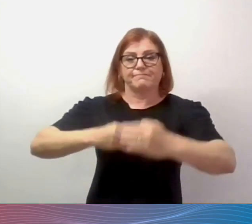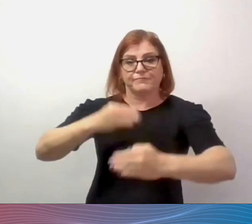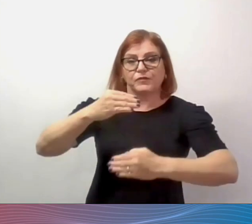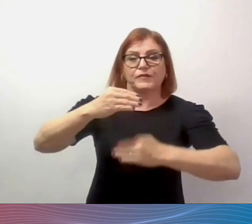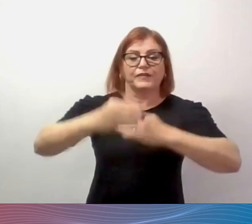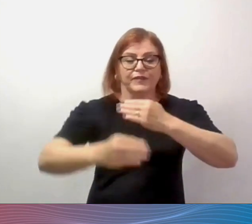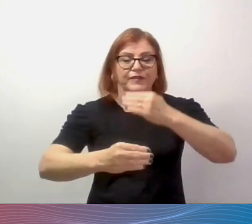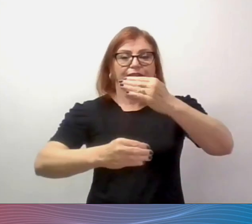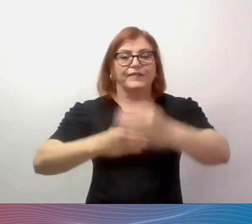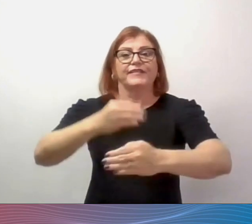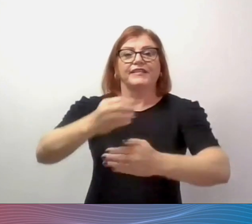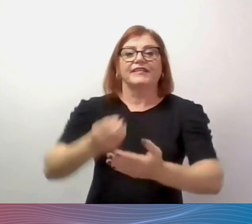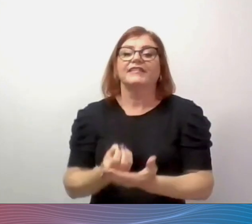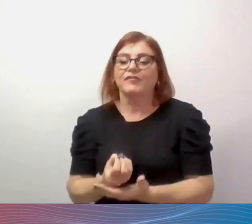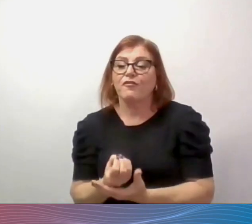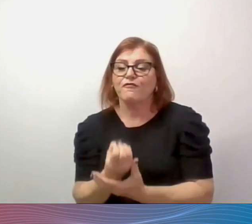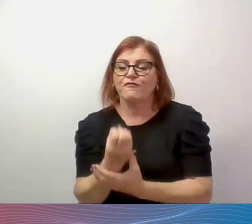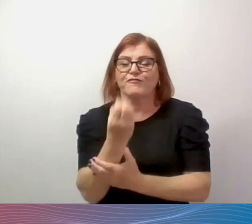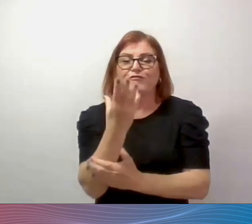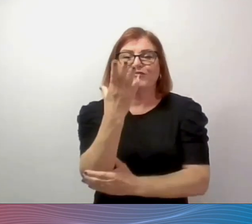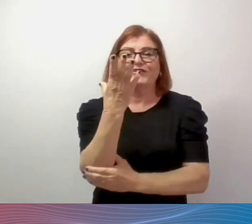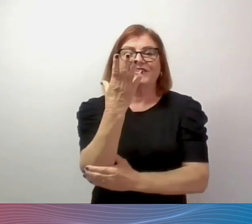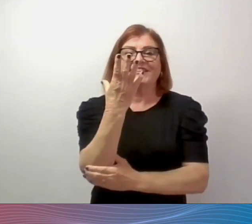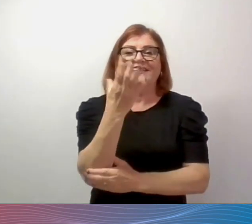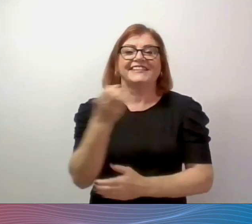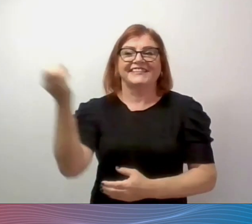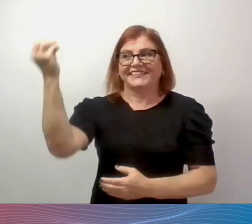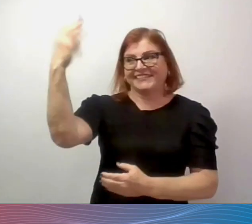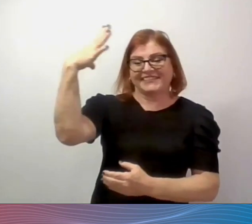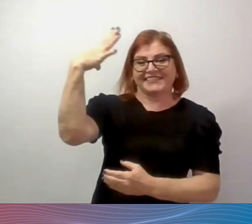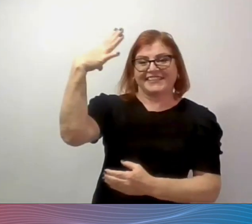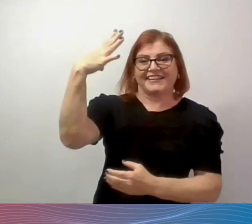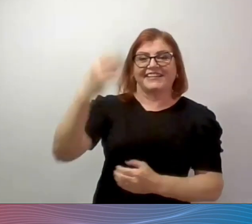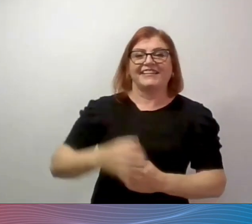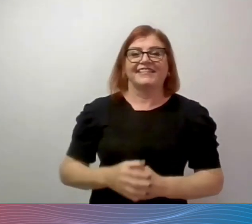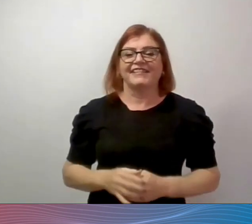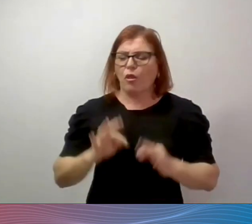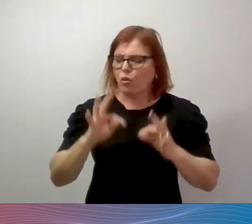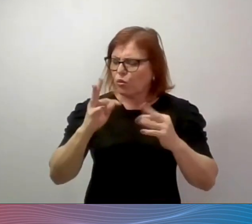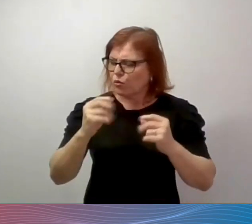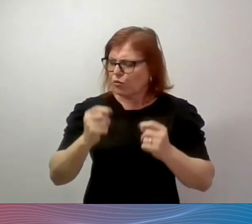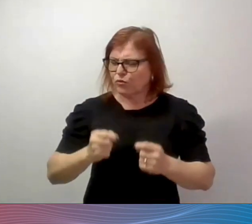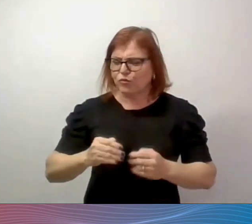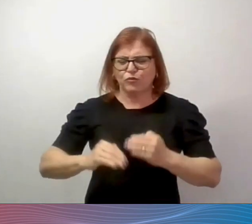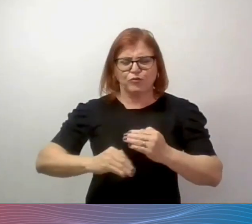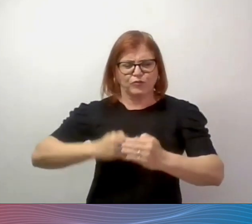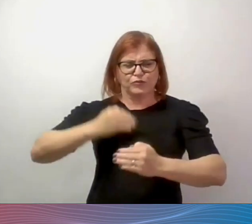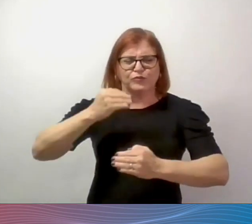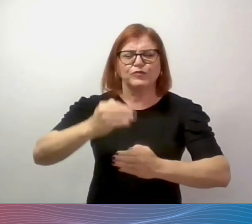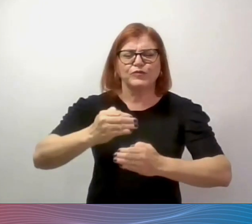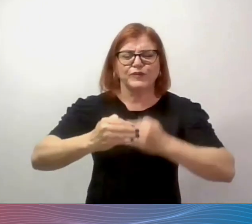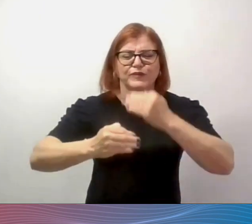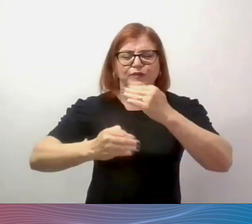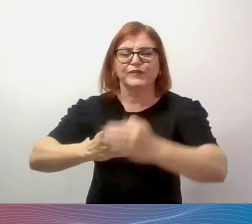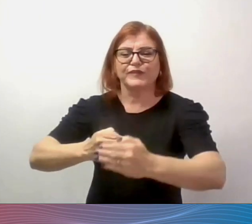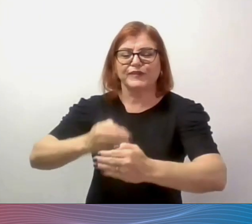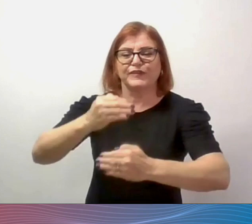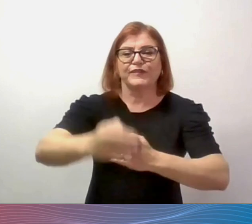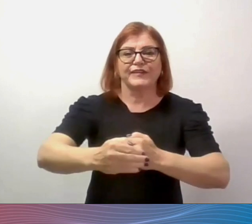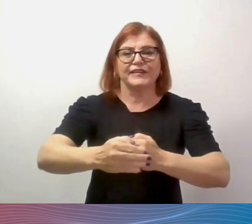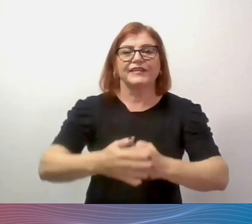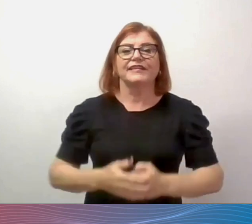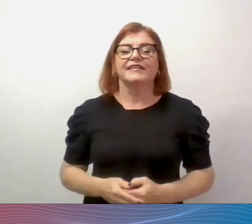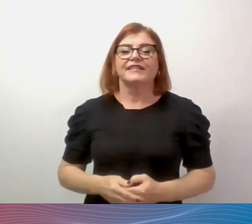They are the consequence of the flow of grace. Irmãos, tudo é consequência do fluir do rio da graça de